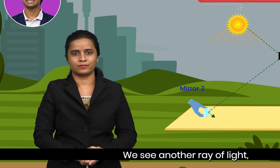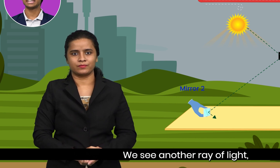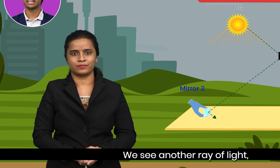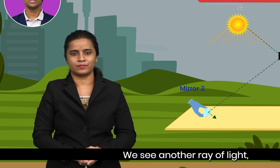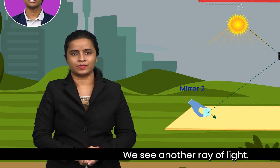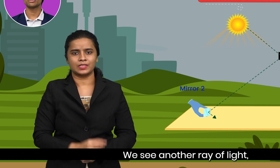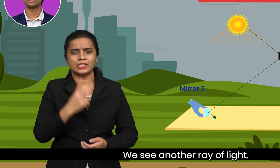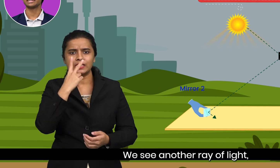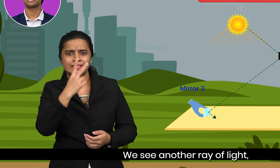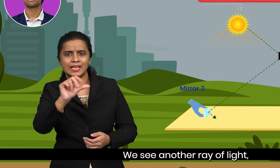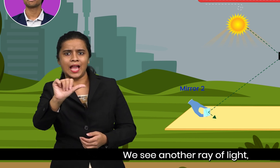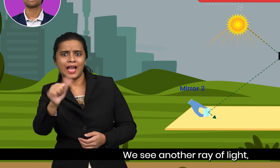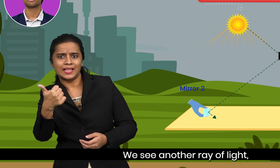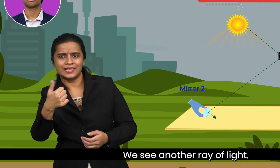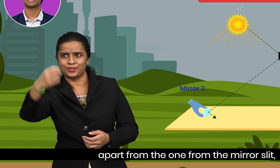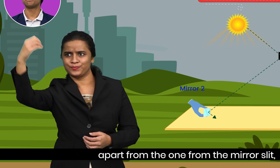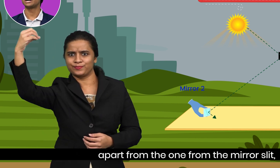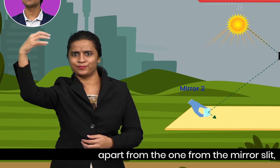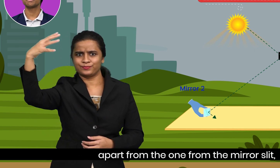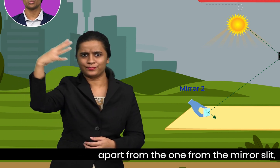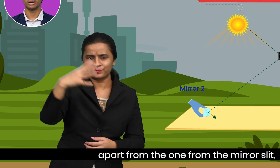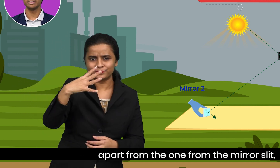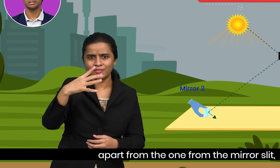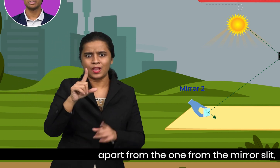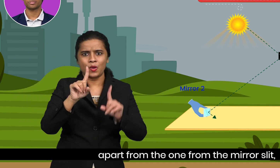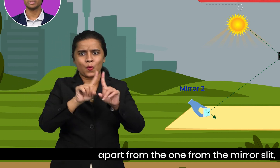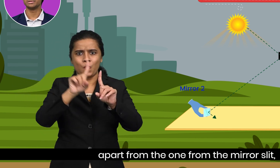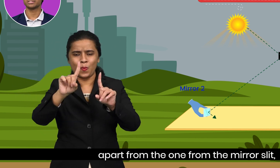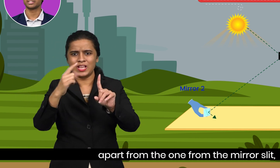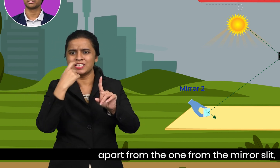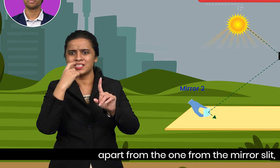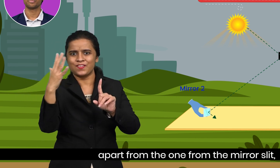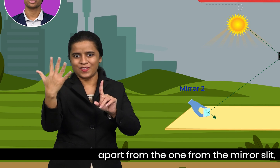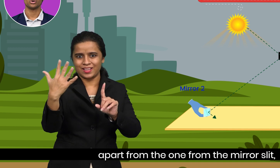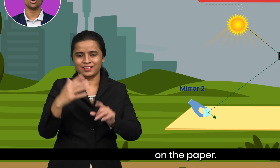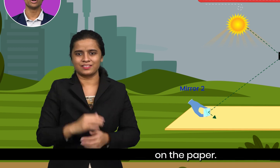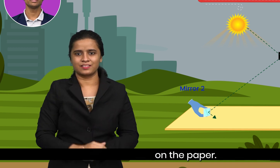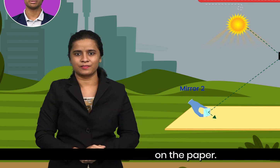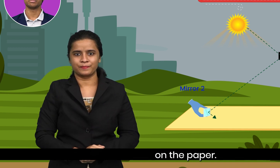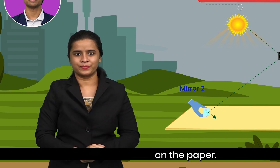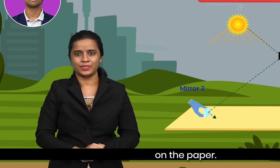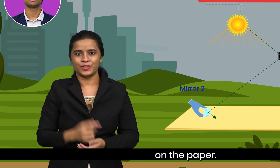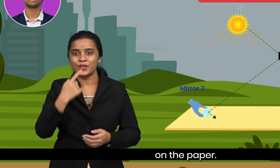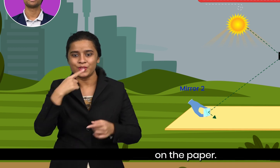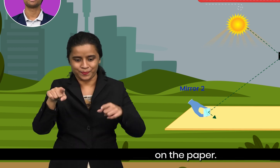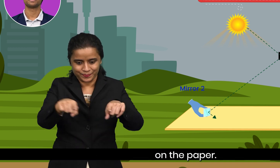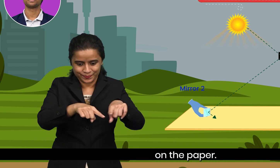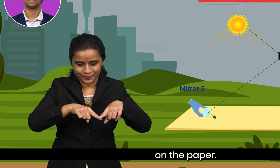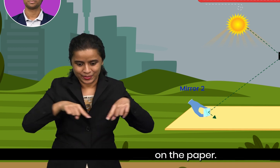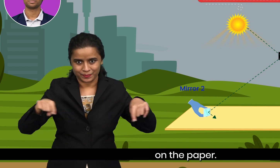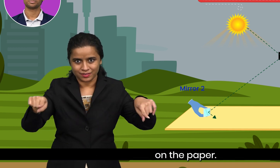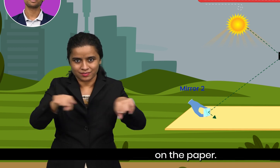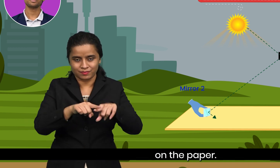We see another ray of light apart from the one from the mirror slit on the paper.